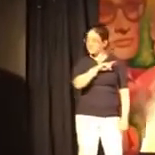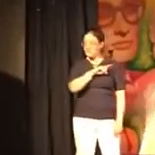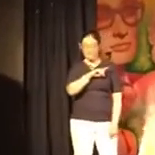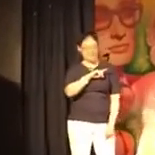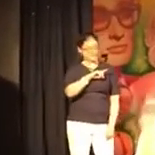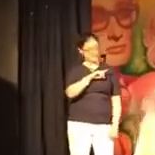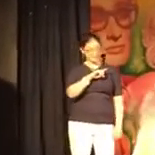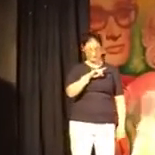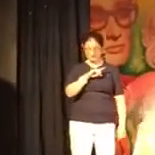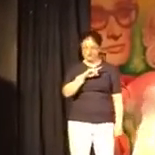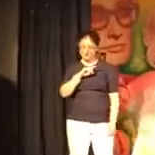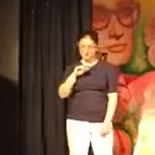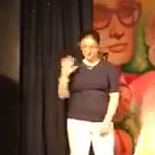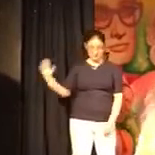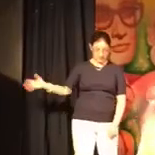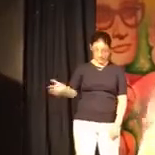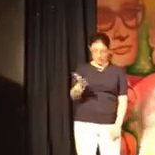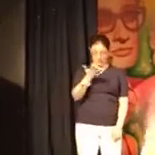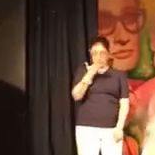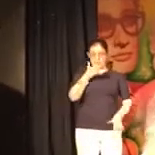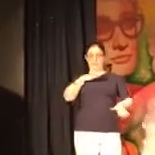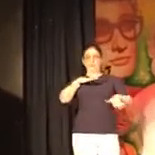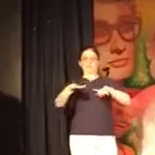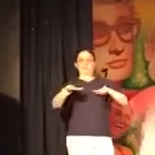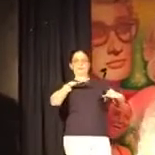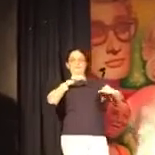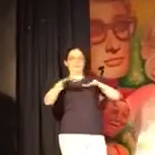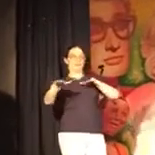Thank you.